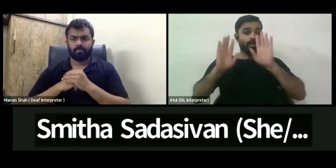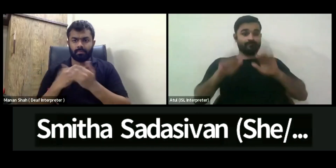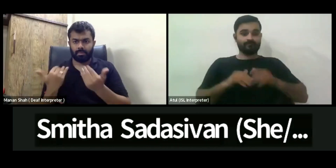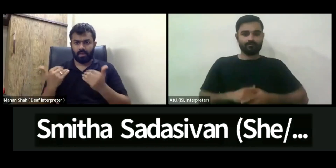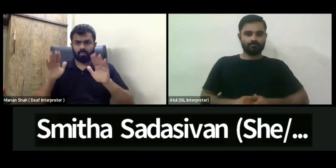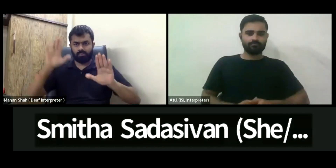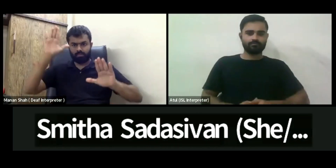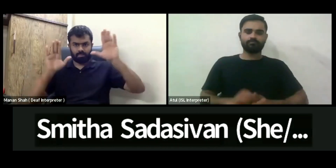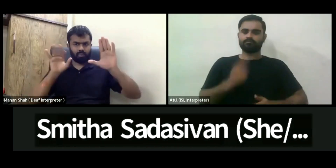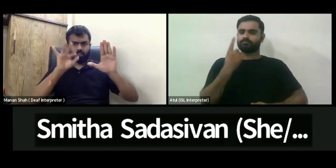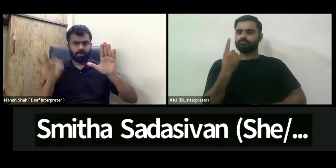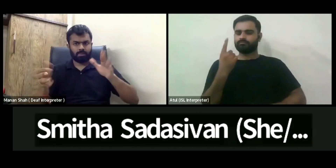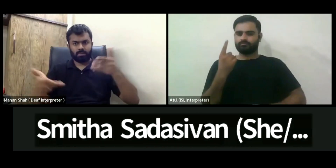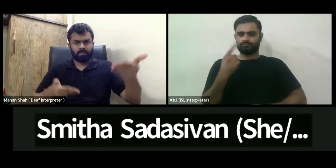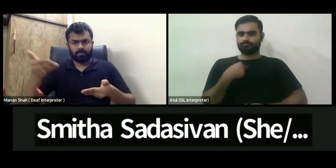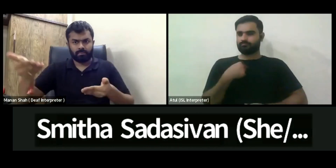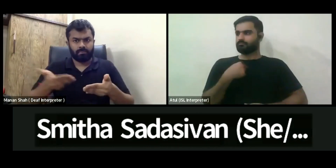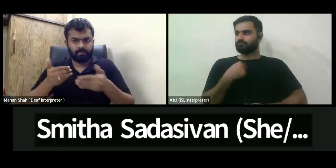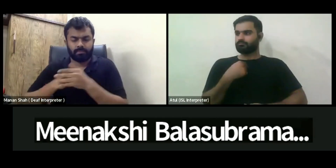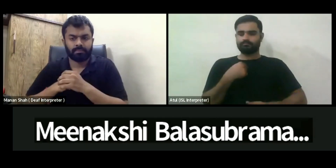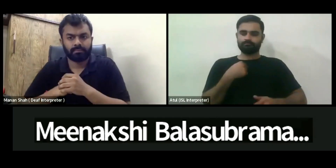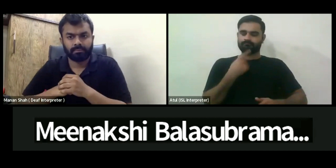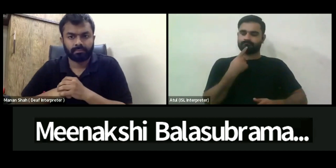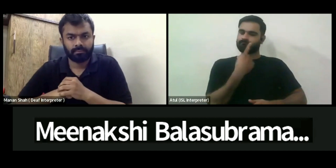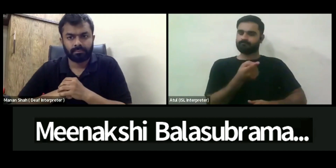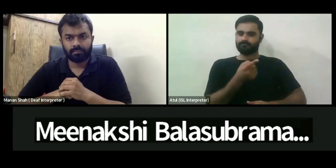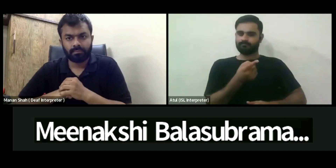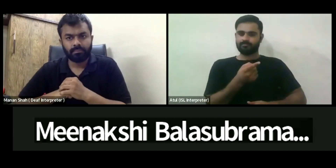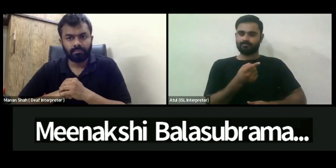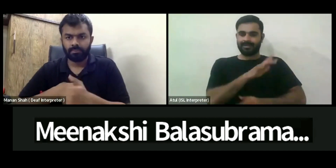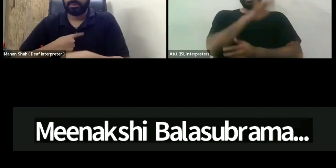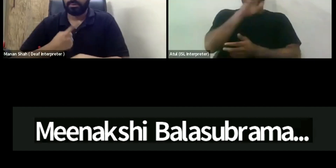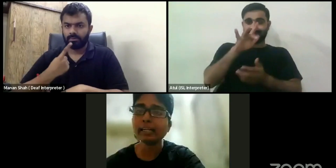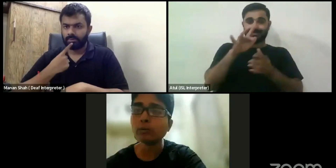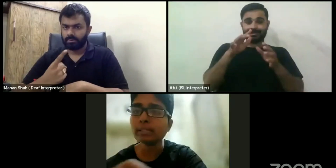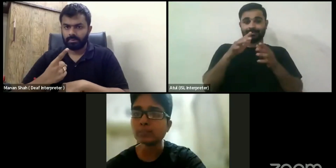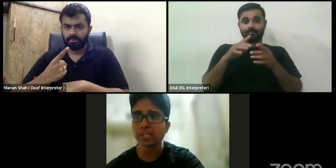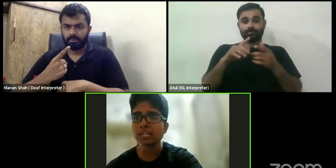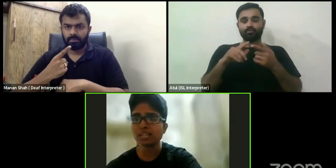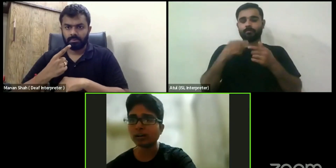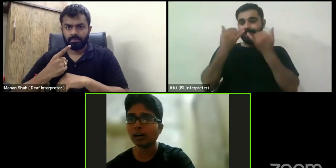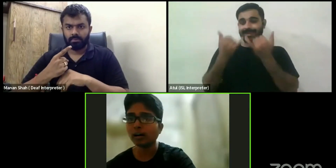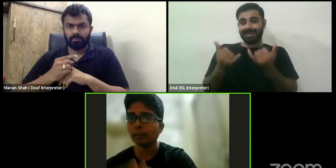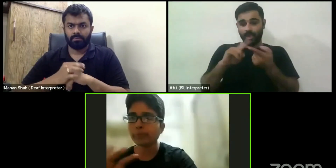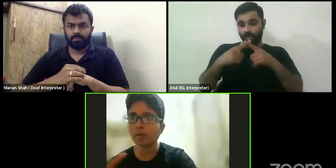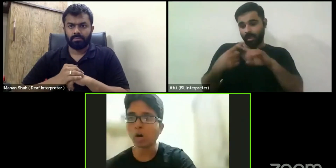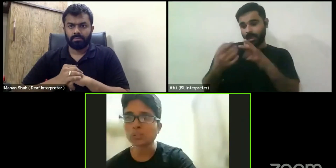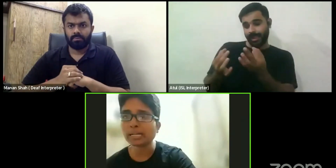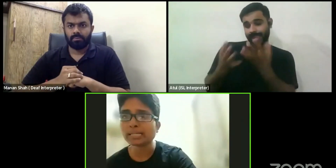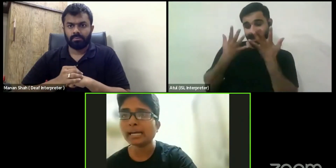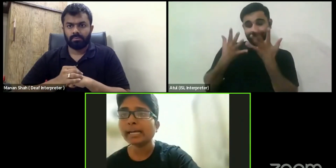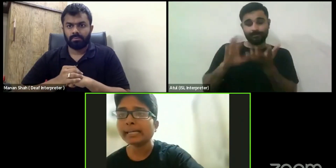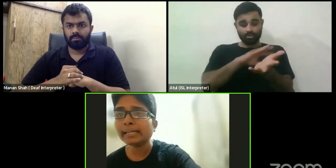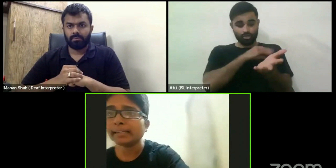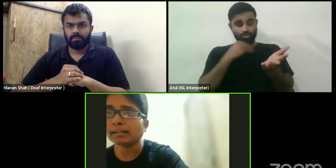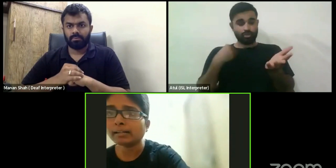one point I would like to come in, the centers of excellence are right now the specialist